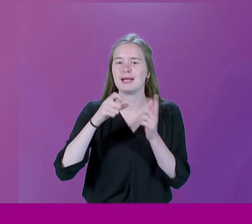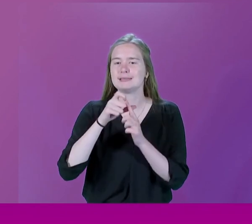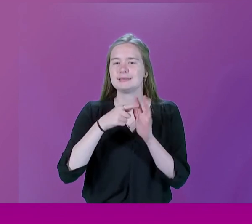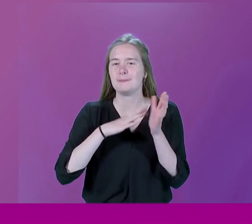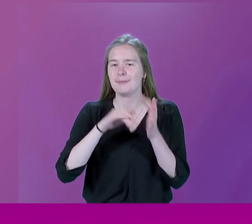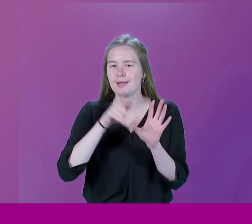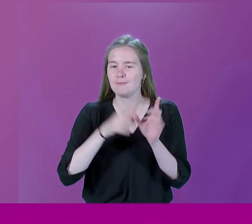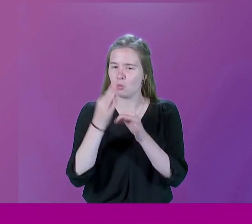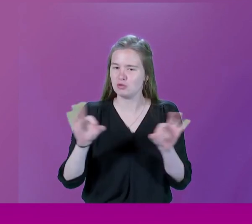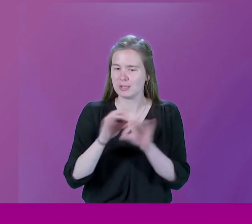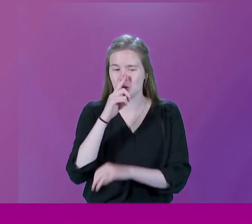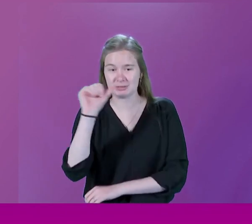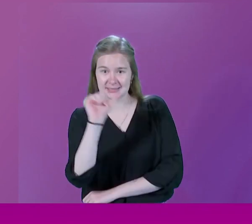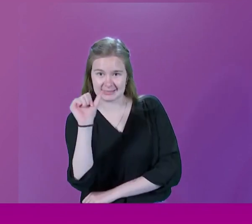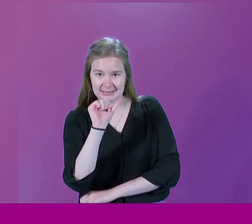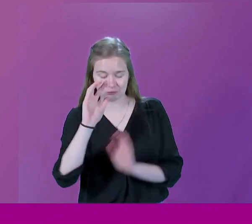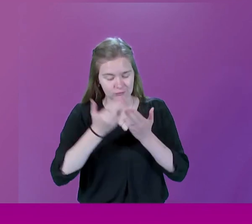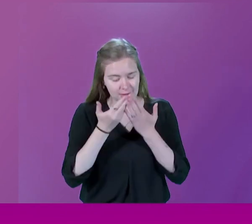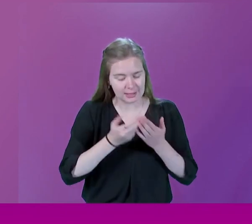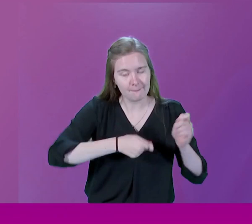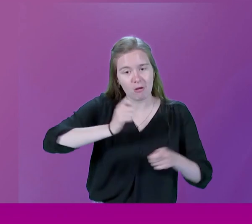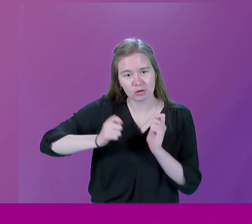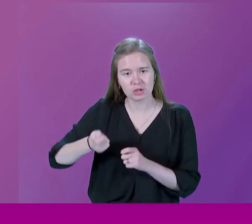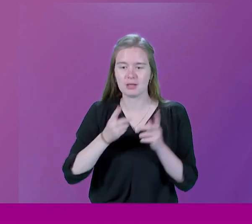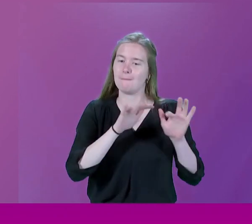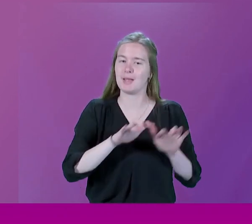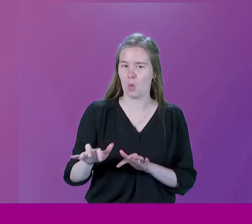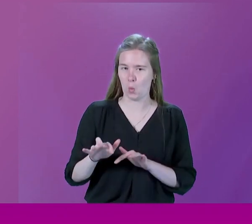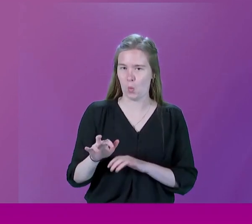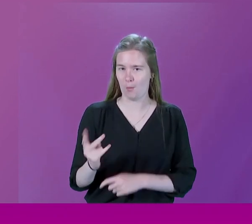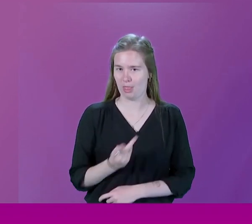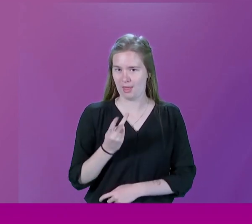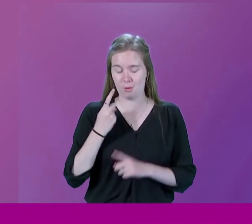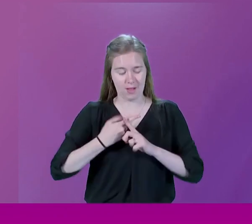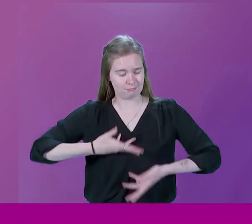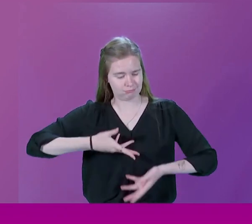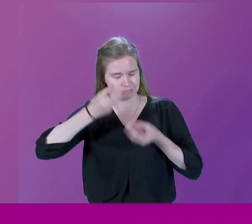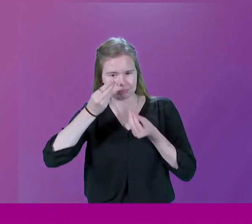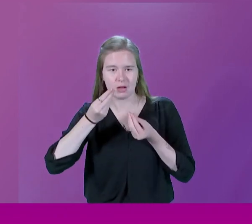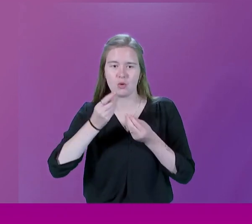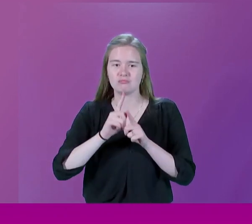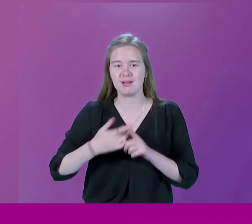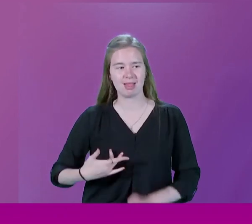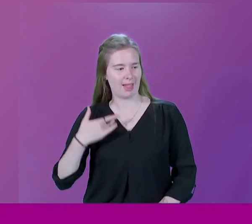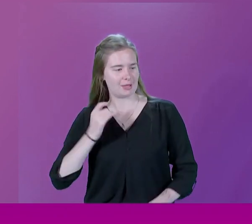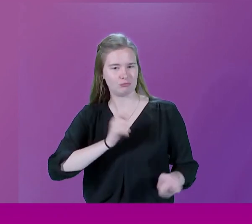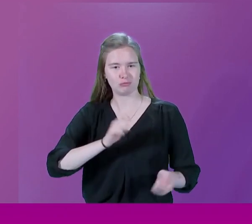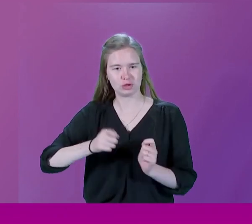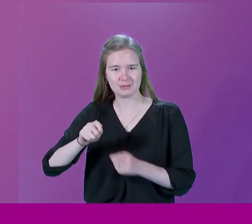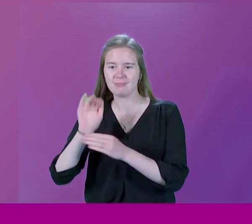age of 16, where she studied percussion and piano. She quickly realised there was a life for